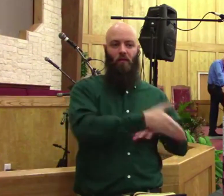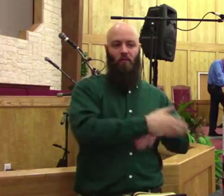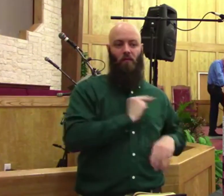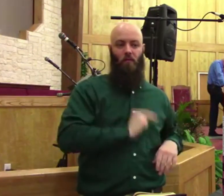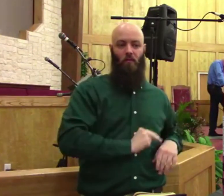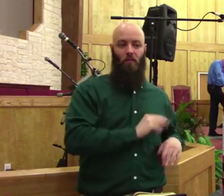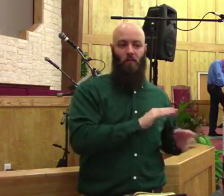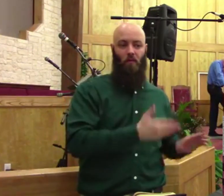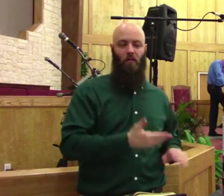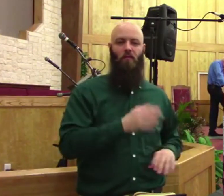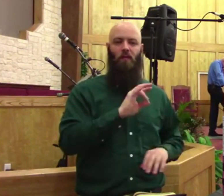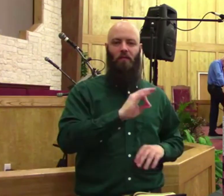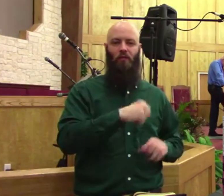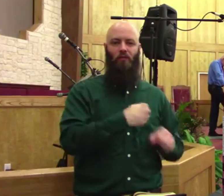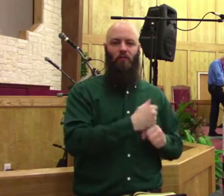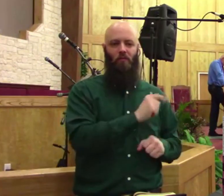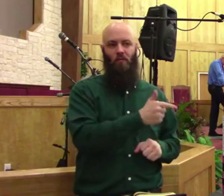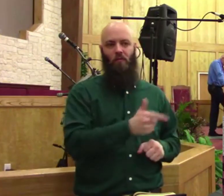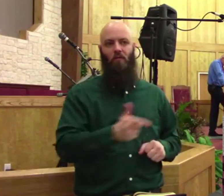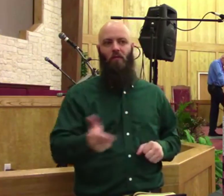died.